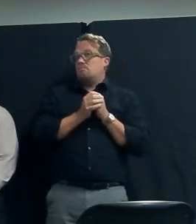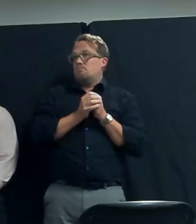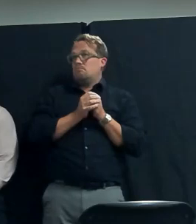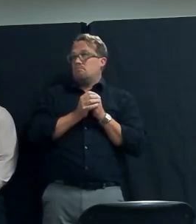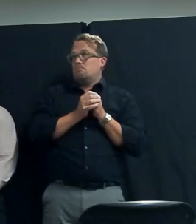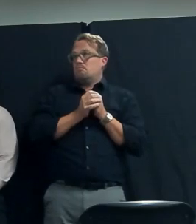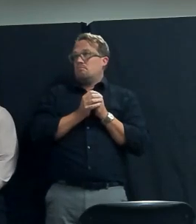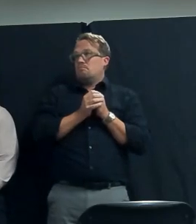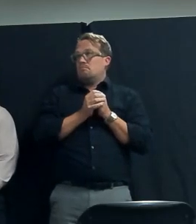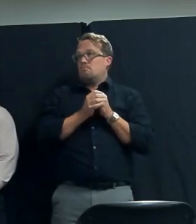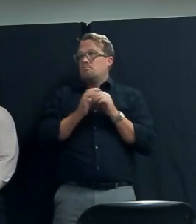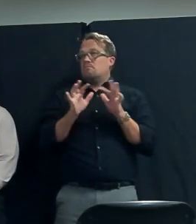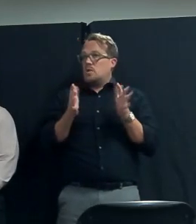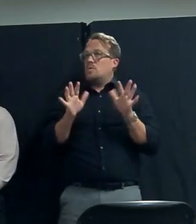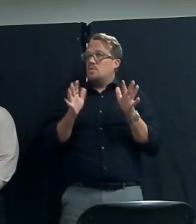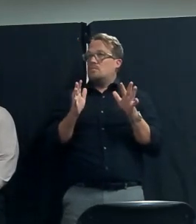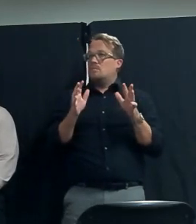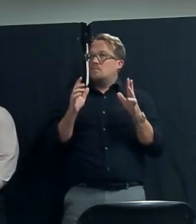It gets